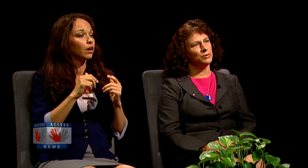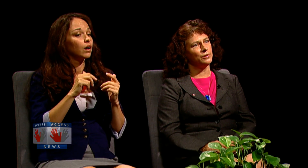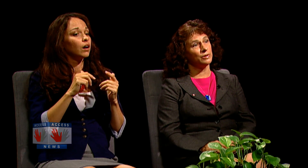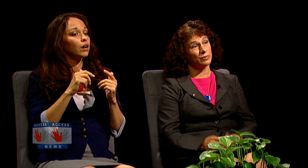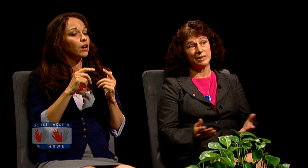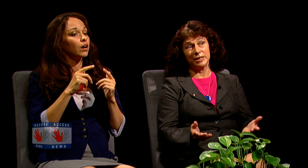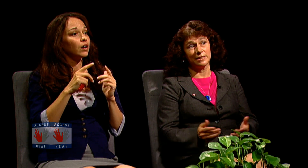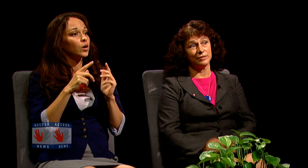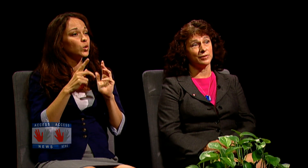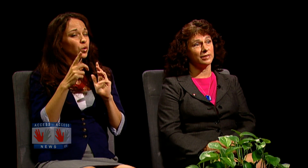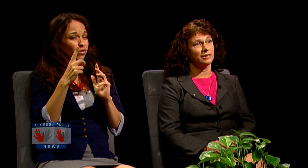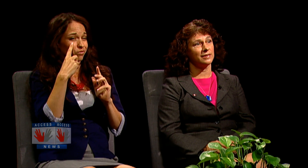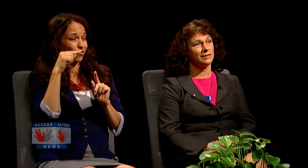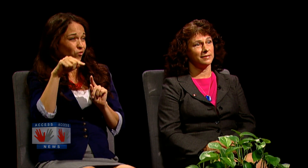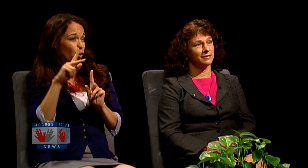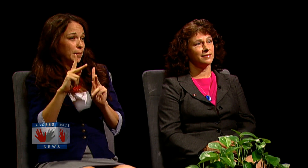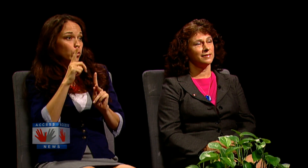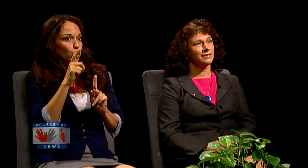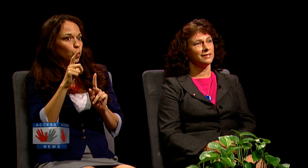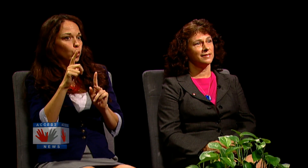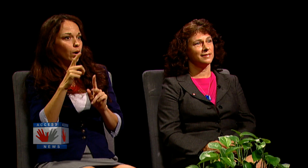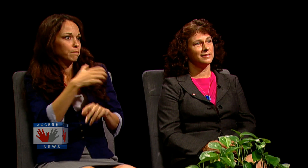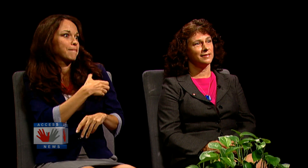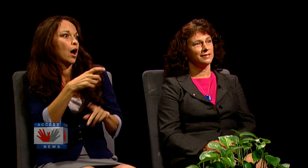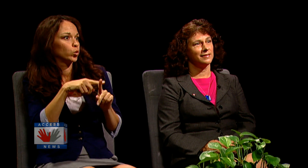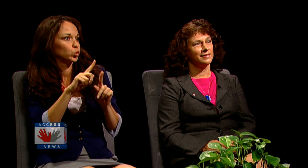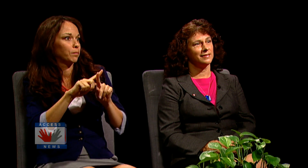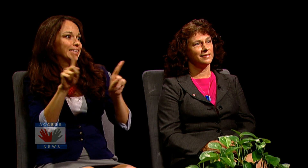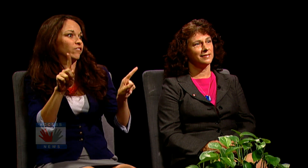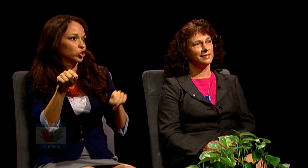to people who can really make a difference.